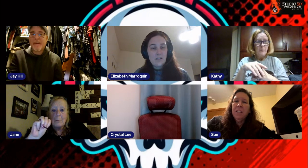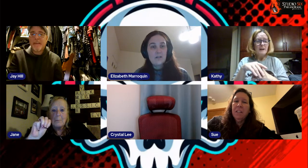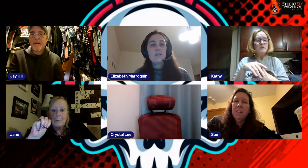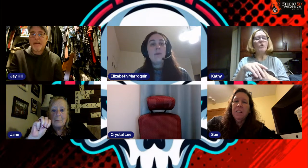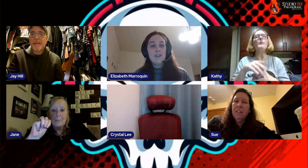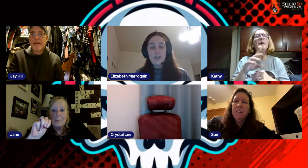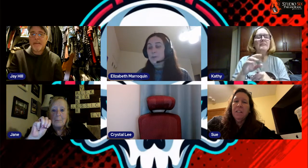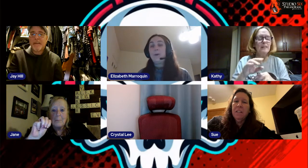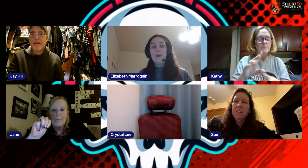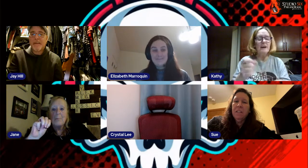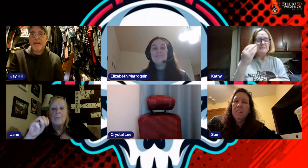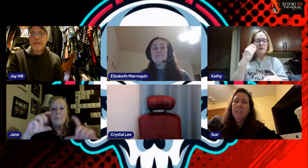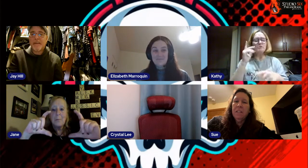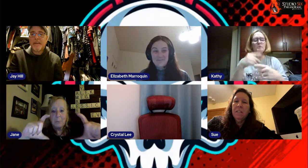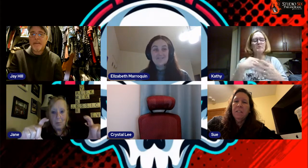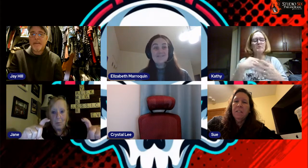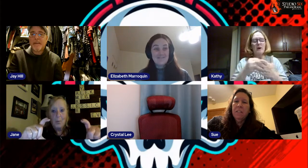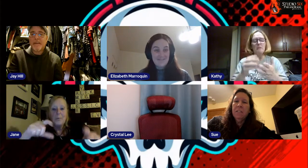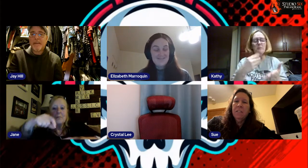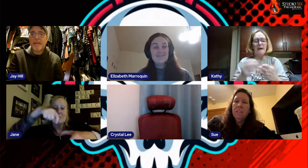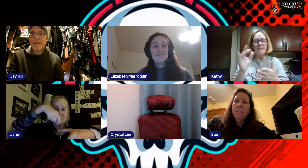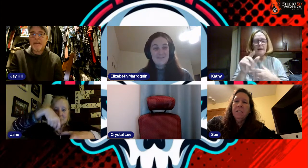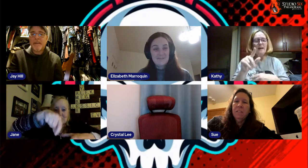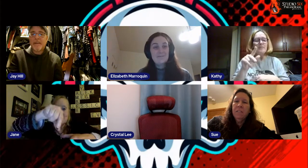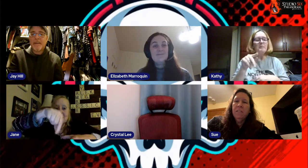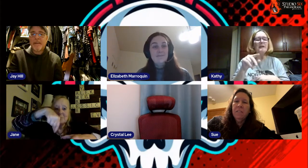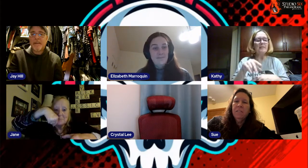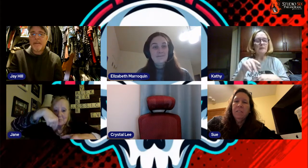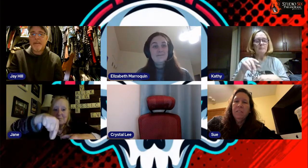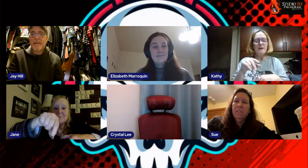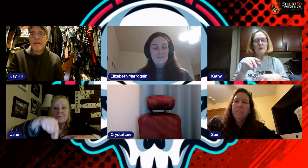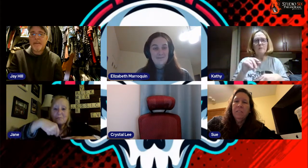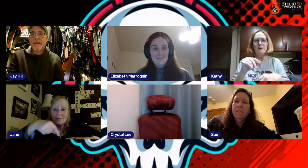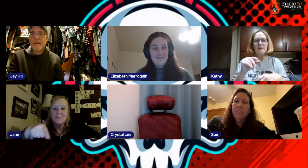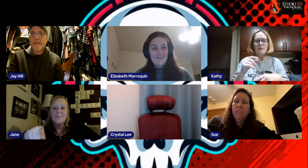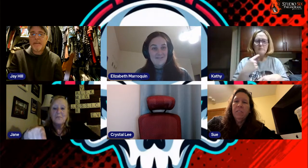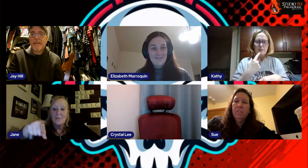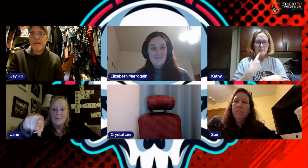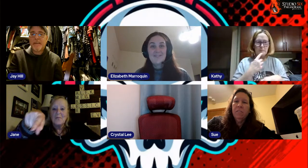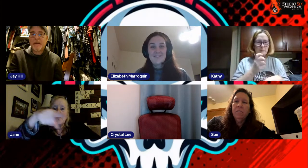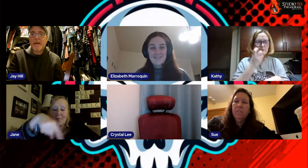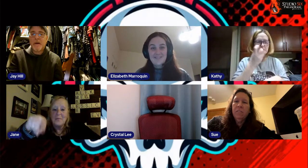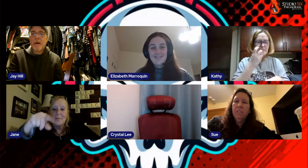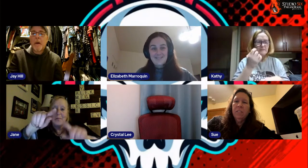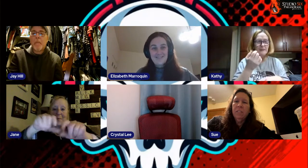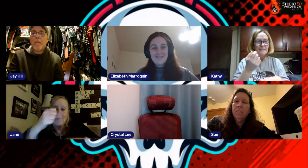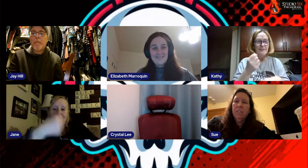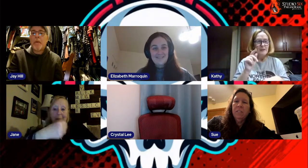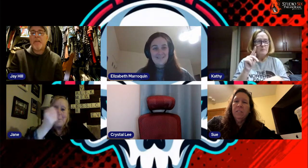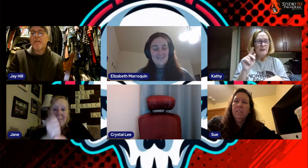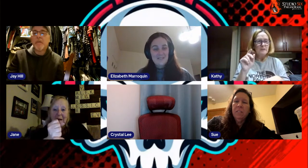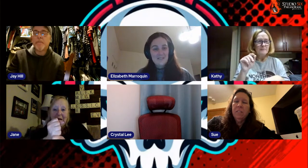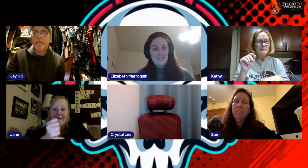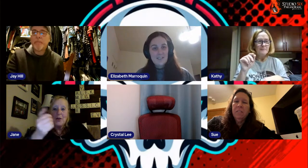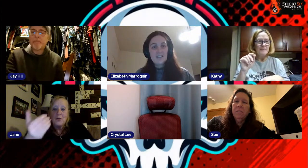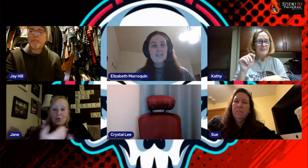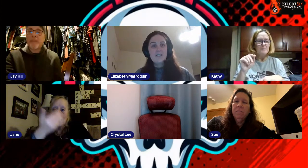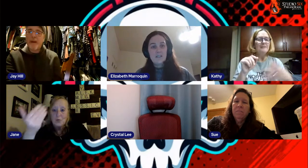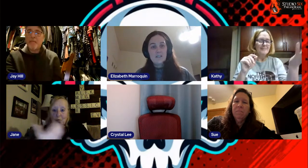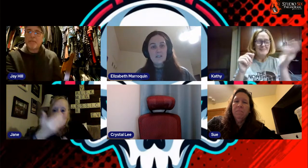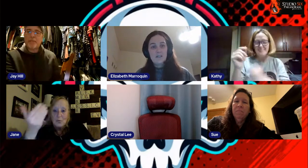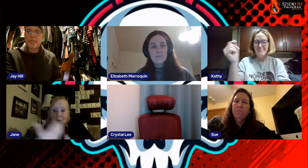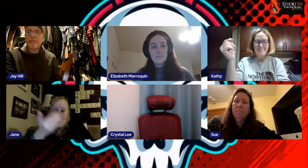A pendulum. Yes, I know she was talking about buying that. The pendulum. Pendulum. I can't. I'm a fan. I'm not pronouncing that right. Pendulum.